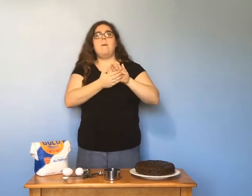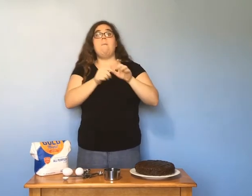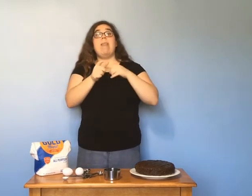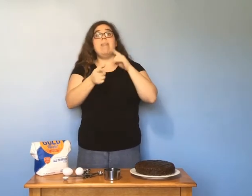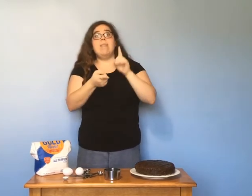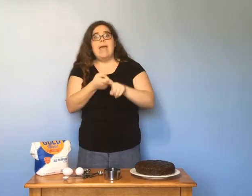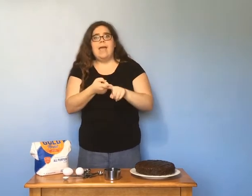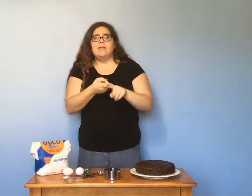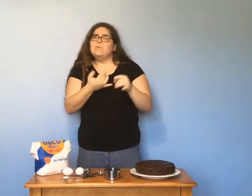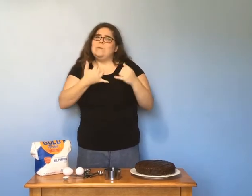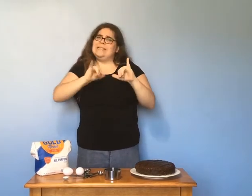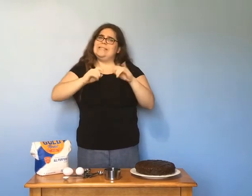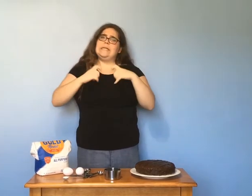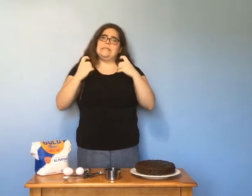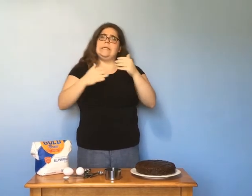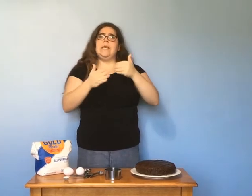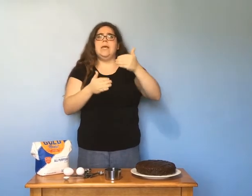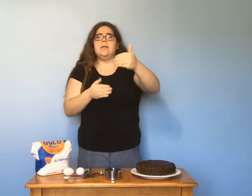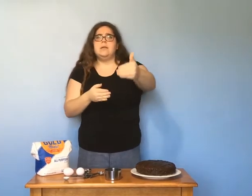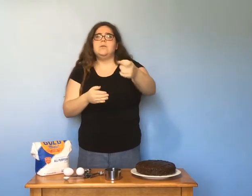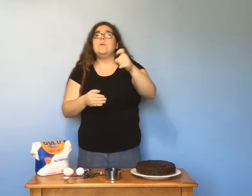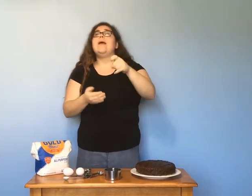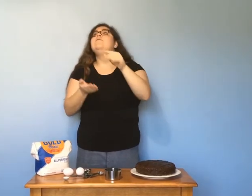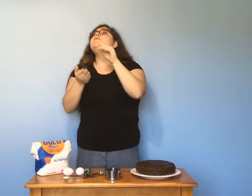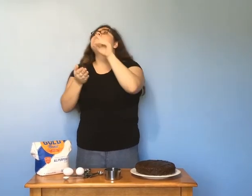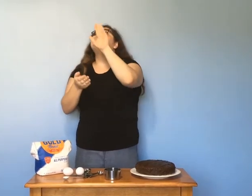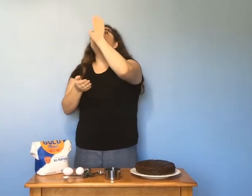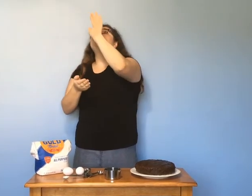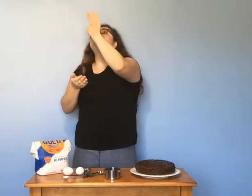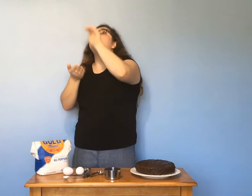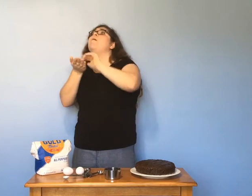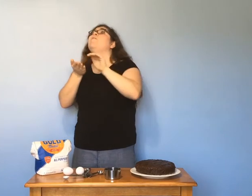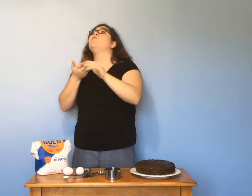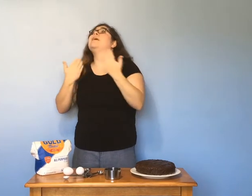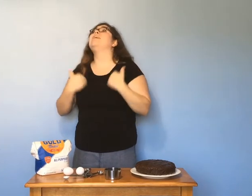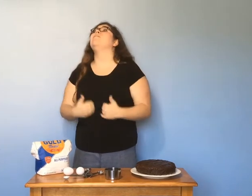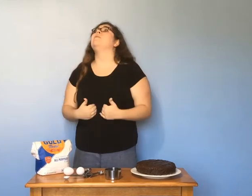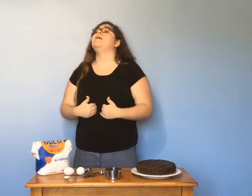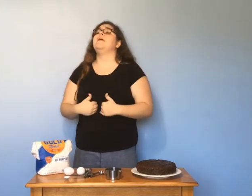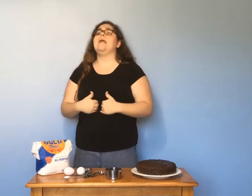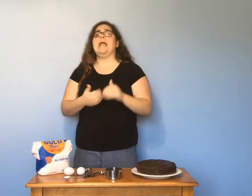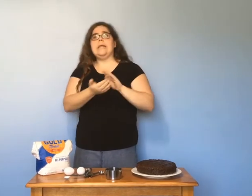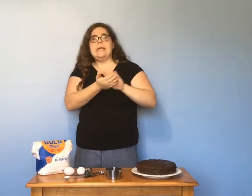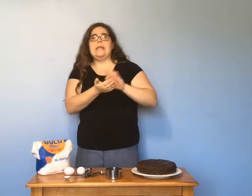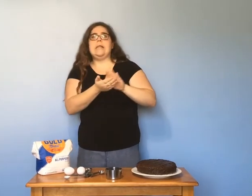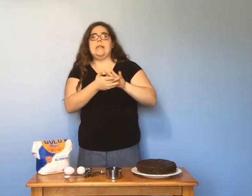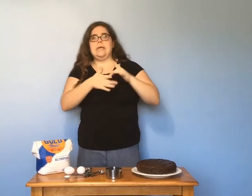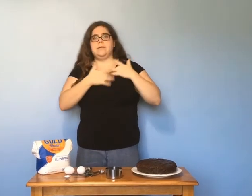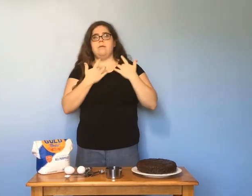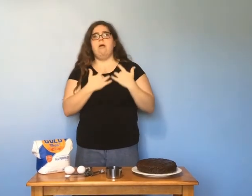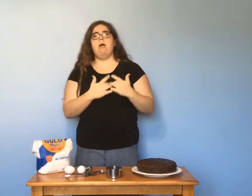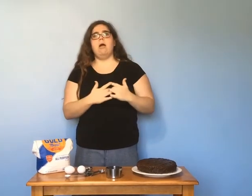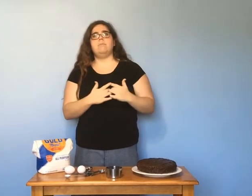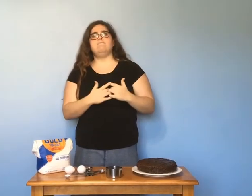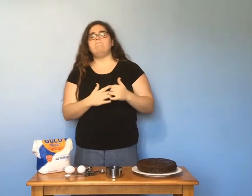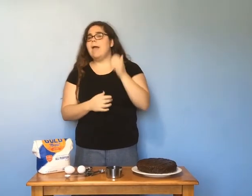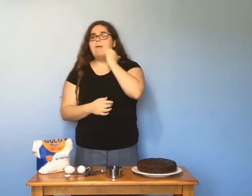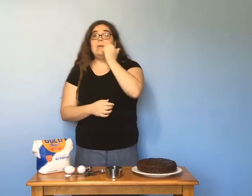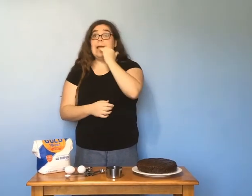lives. But then we still sin after we're saved. So we need to ask God for forgiveness, that He can cleanse our